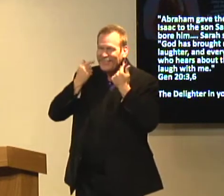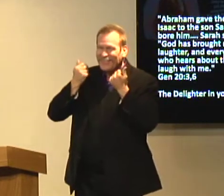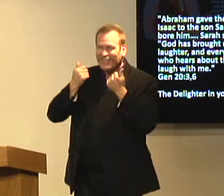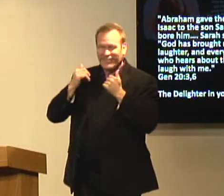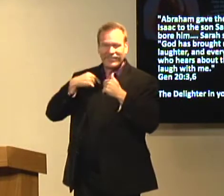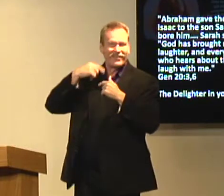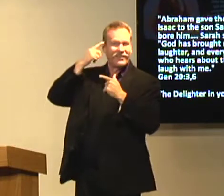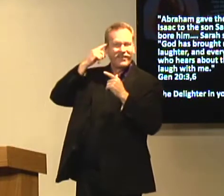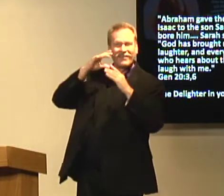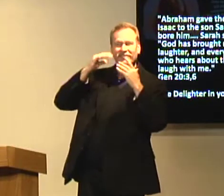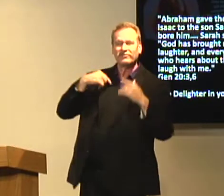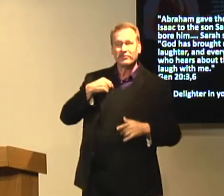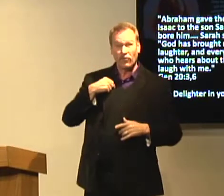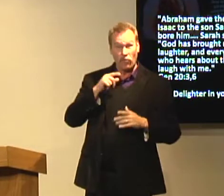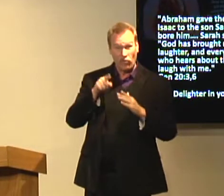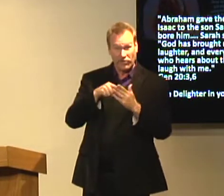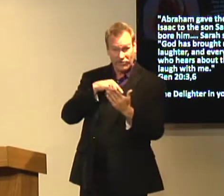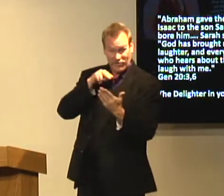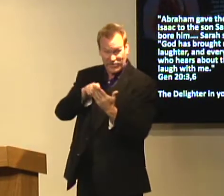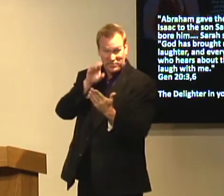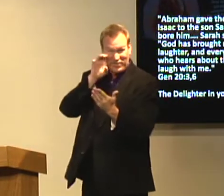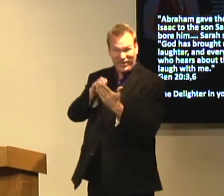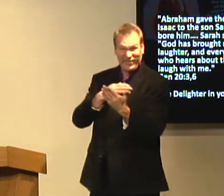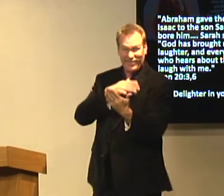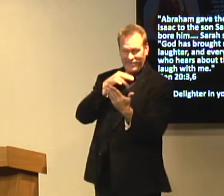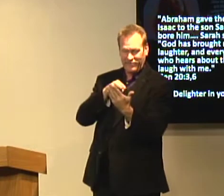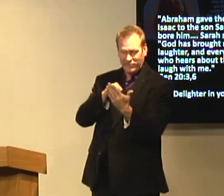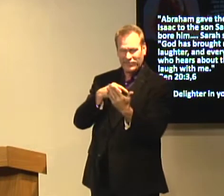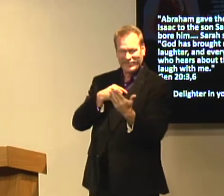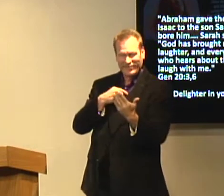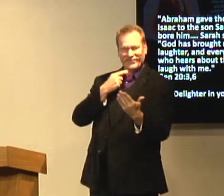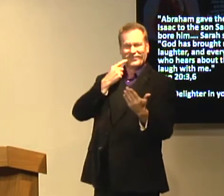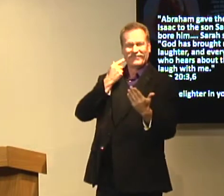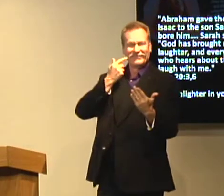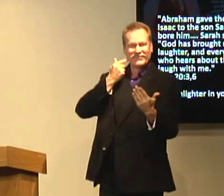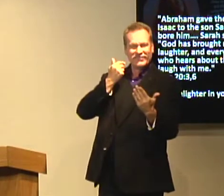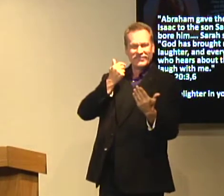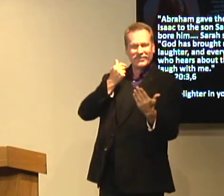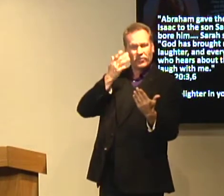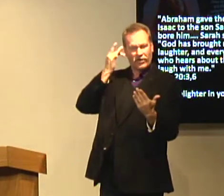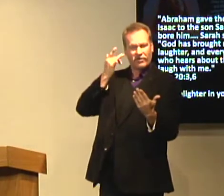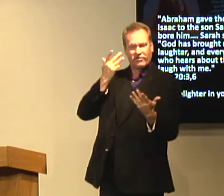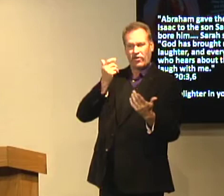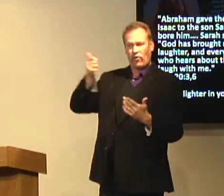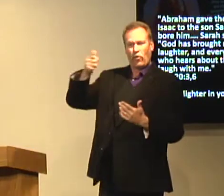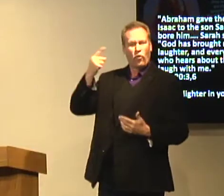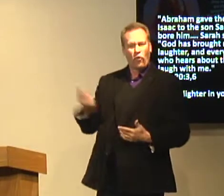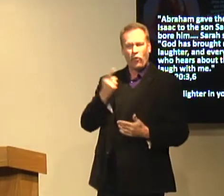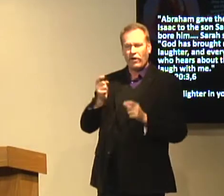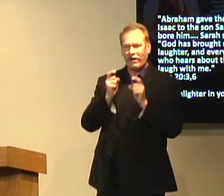my mind's eye laughing when I remember her. When I look at pictures of her, she always has a smile on her